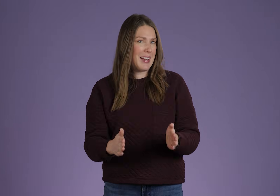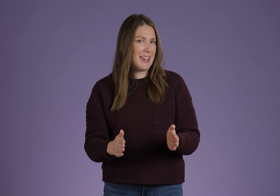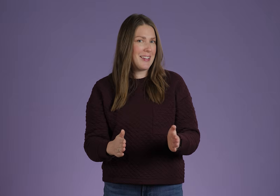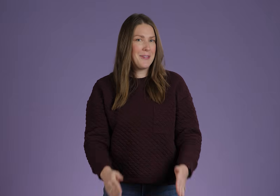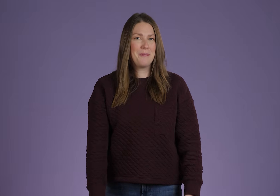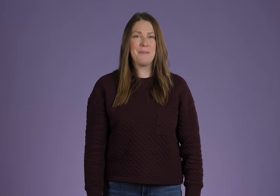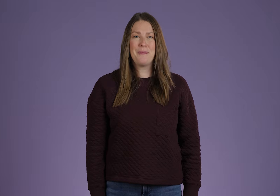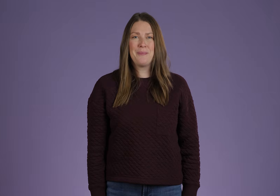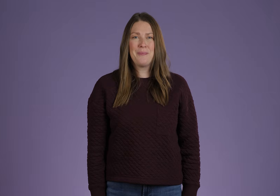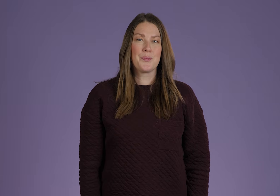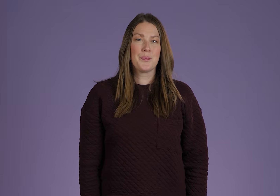Mechanic.